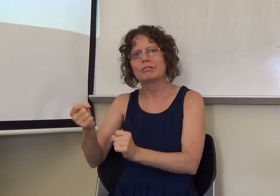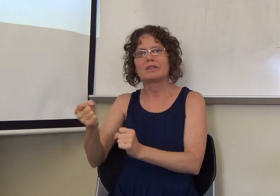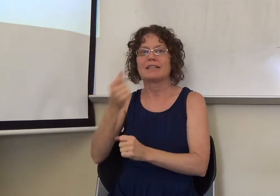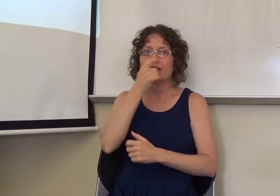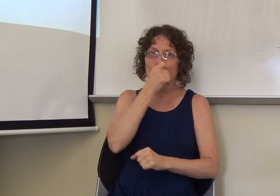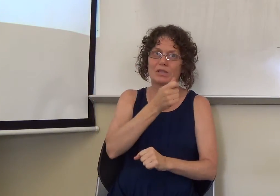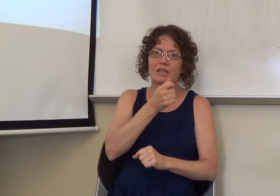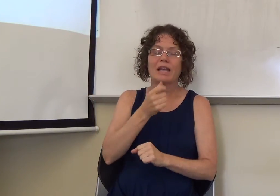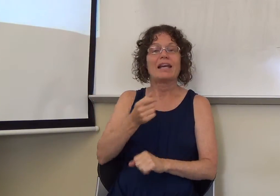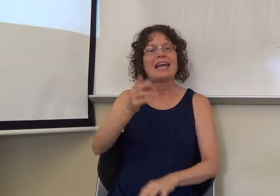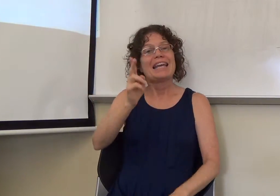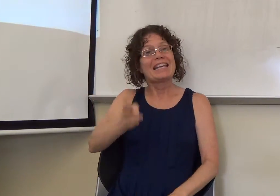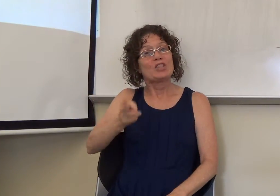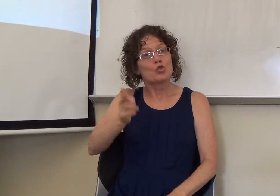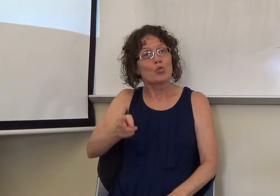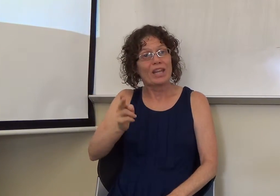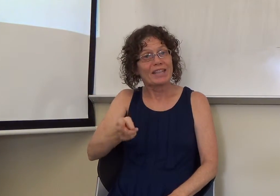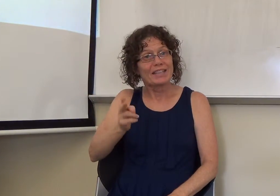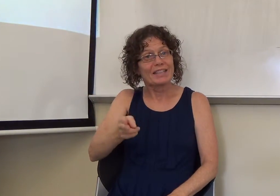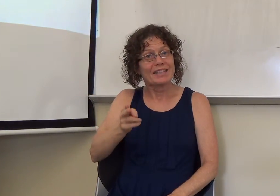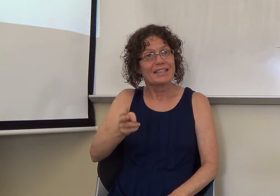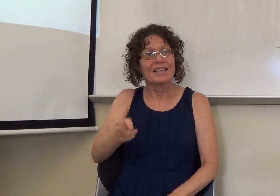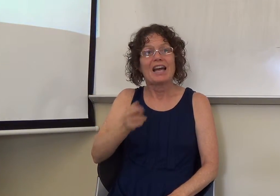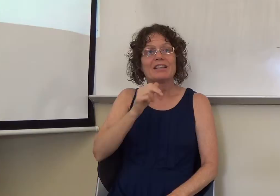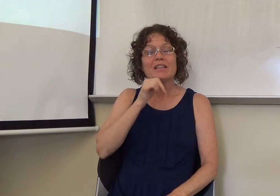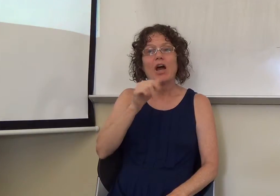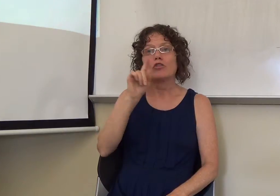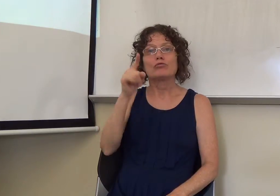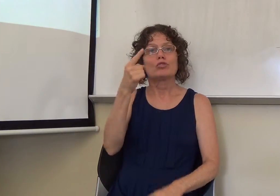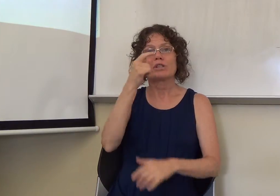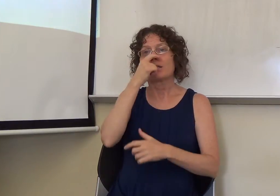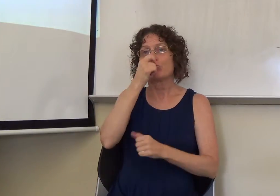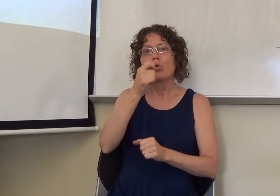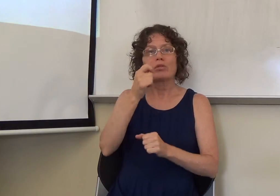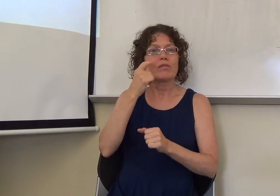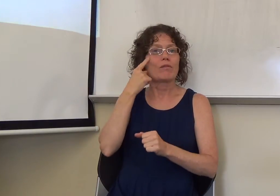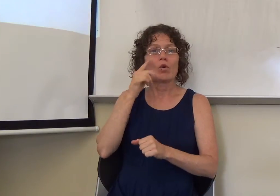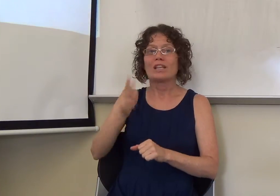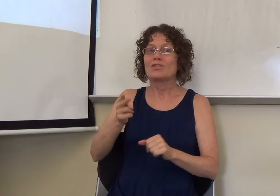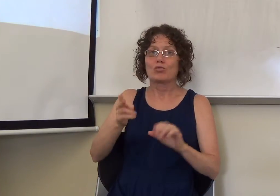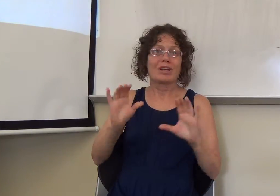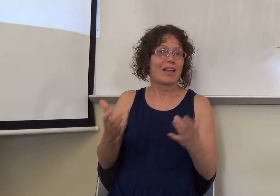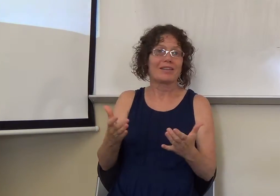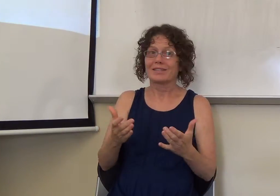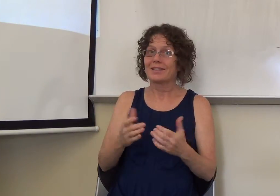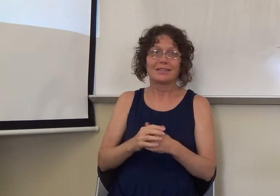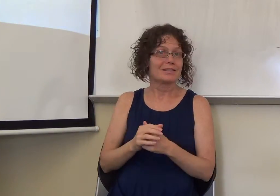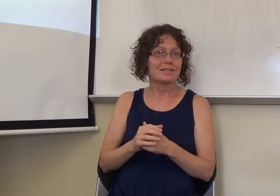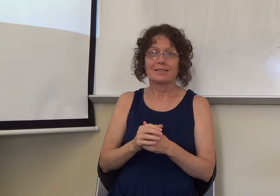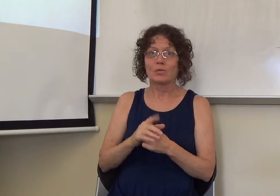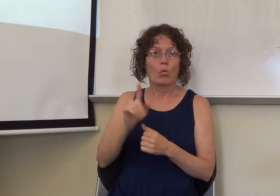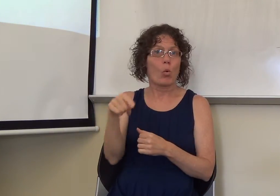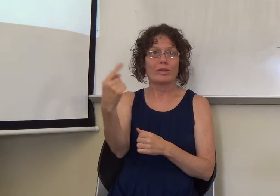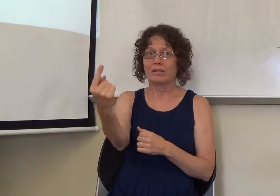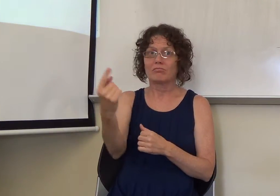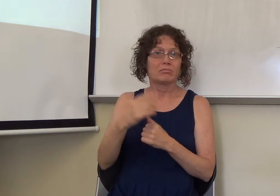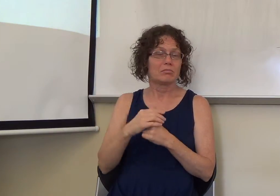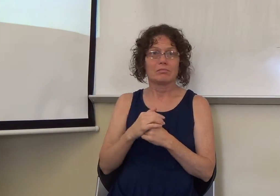history is, it's not just important to history classes. Knowing why we